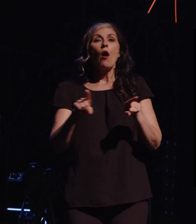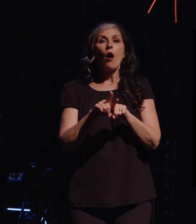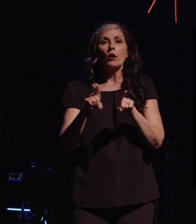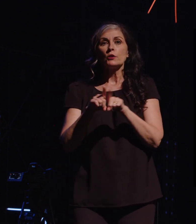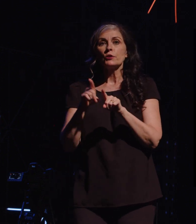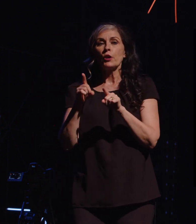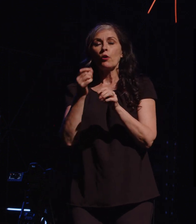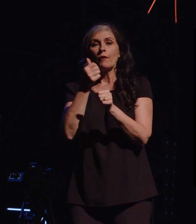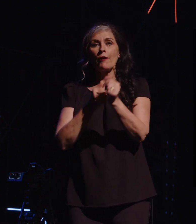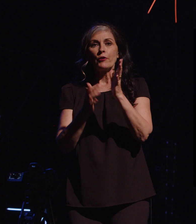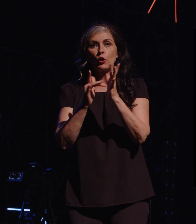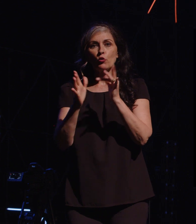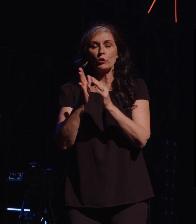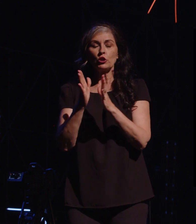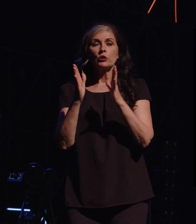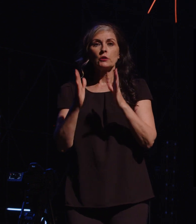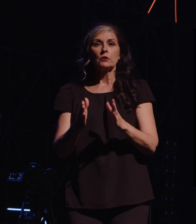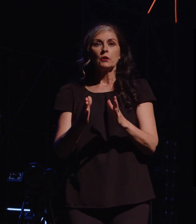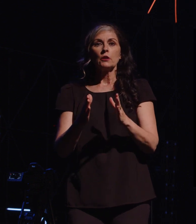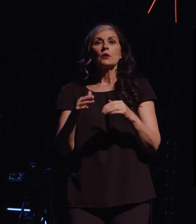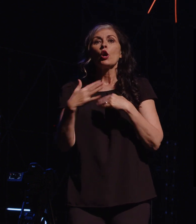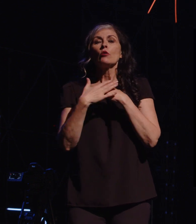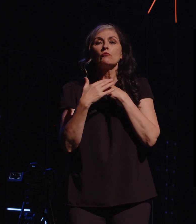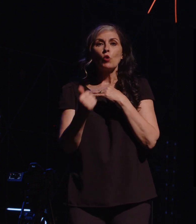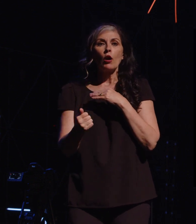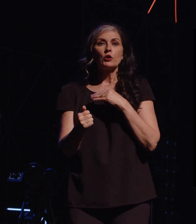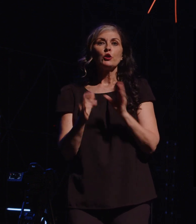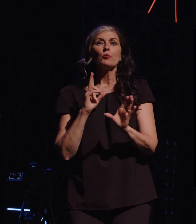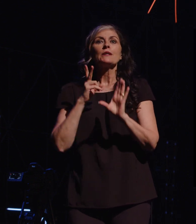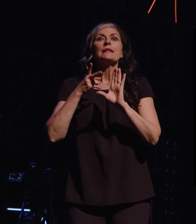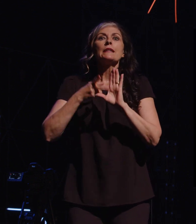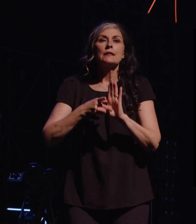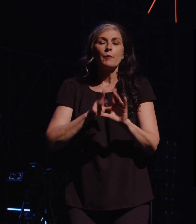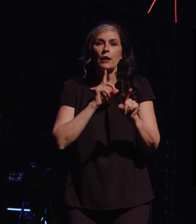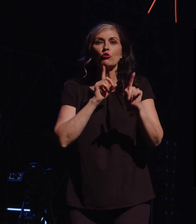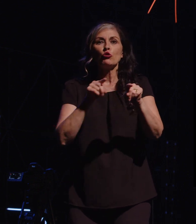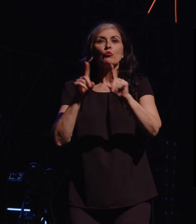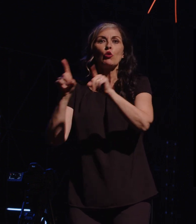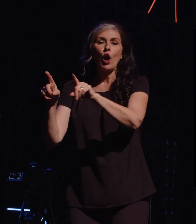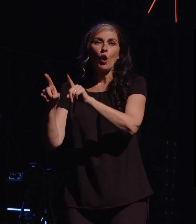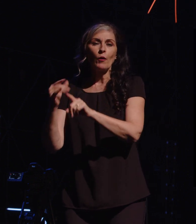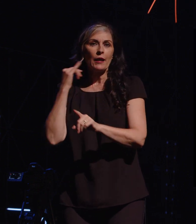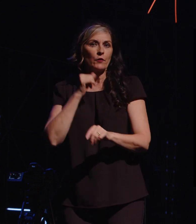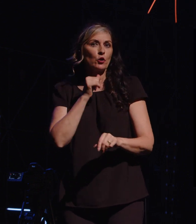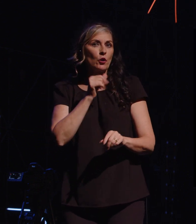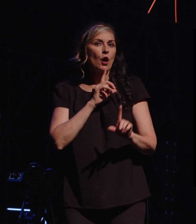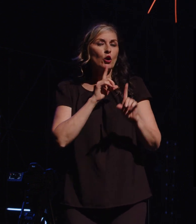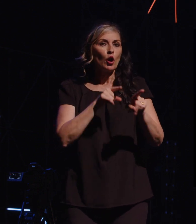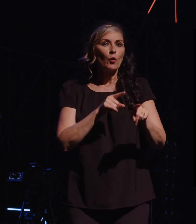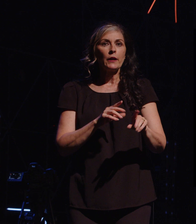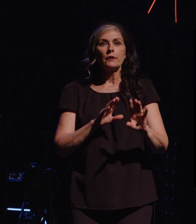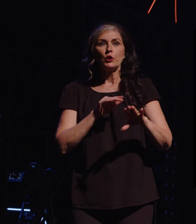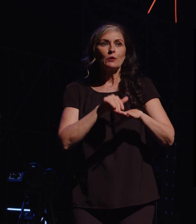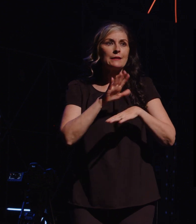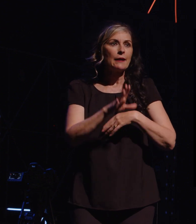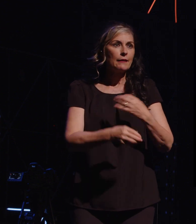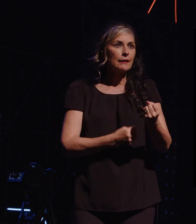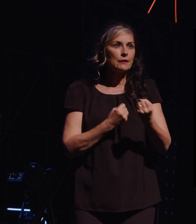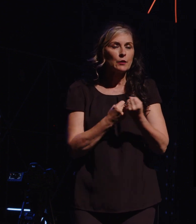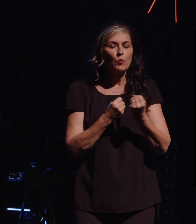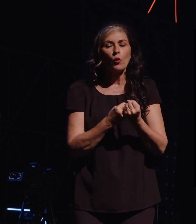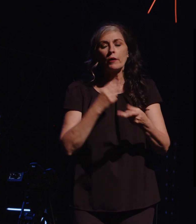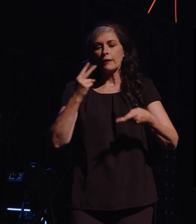Christian is called to participate in the Great Commission. And so if you're not going, then you are sending, supporting,